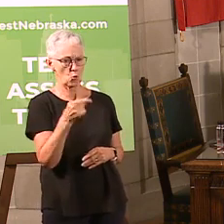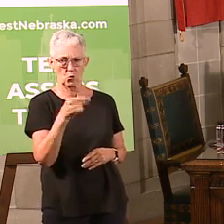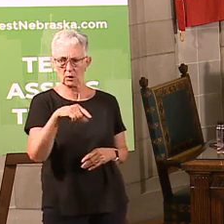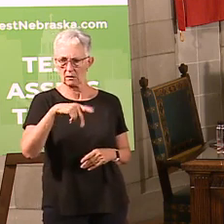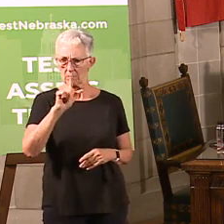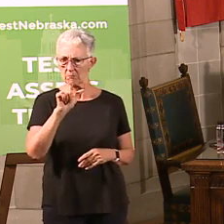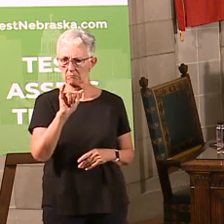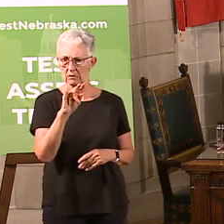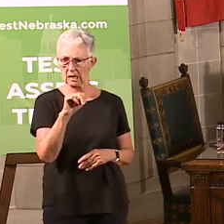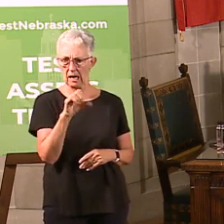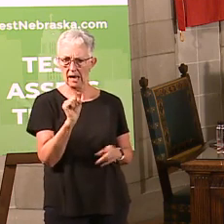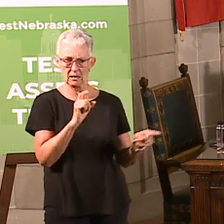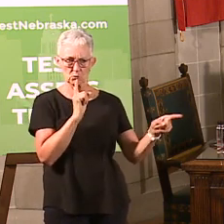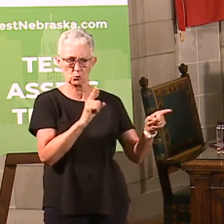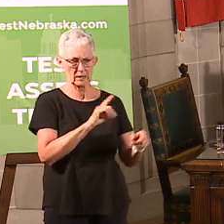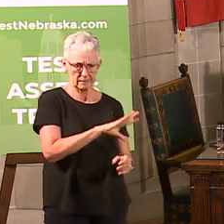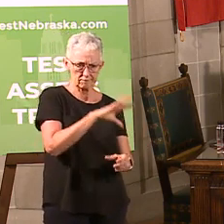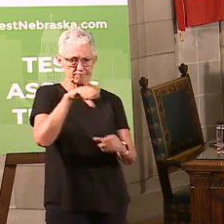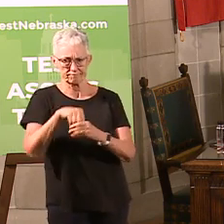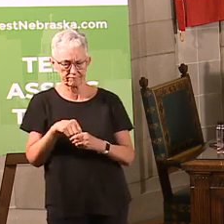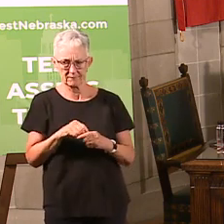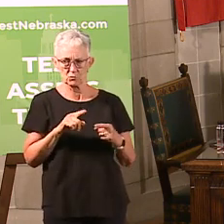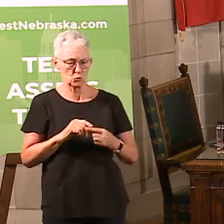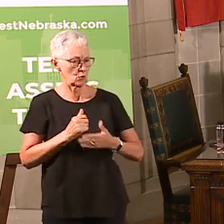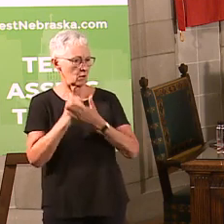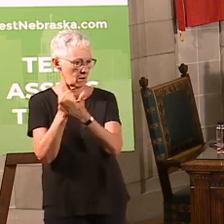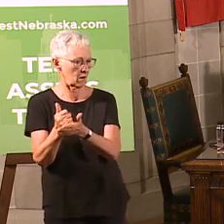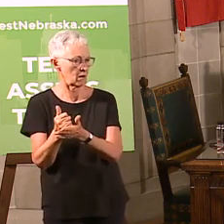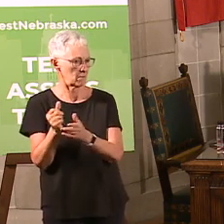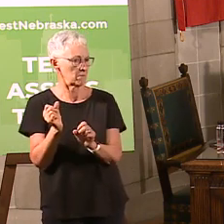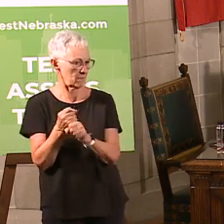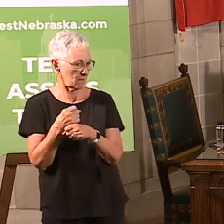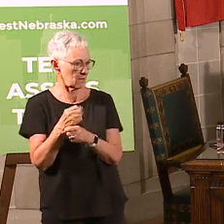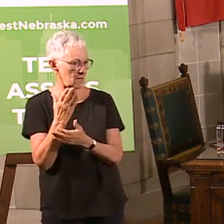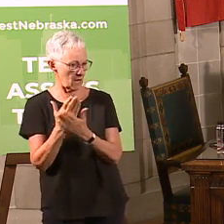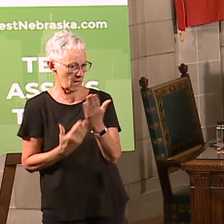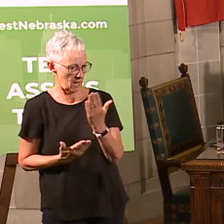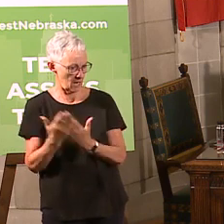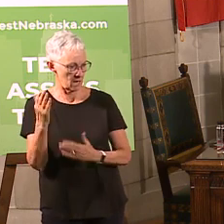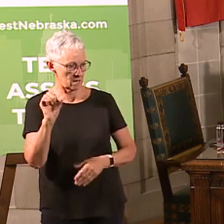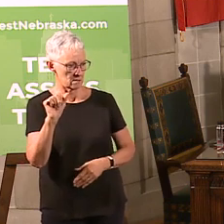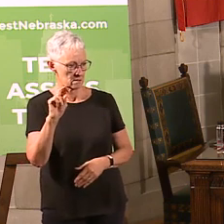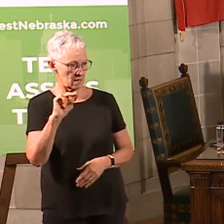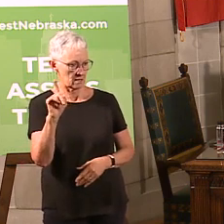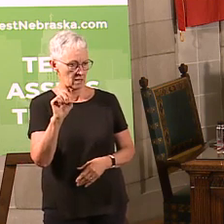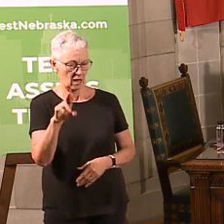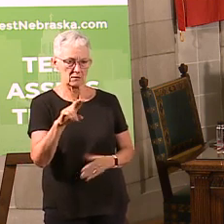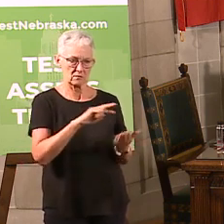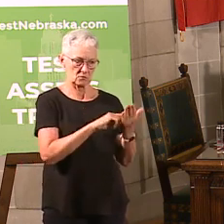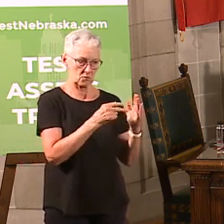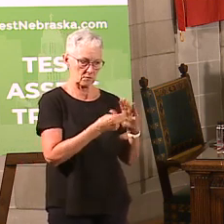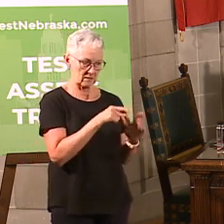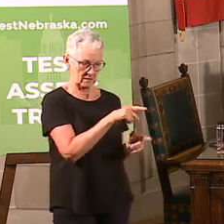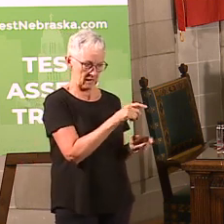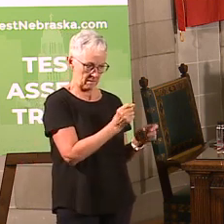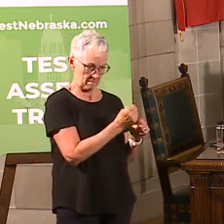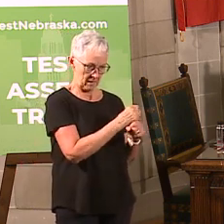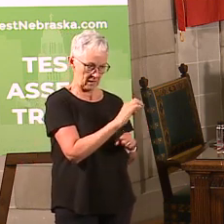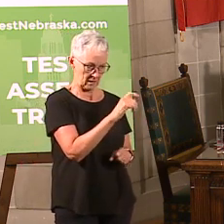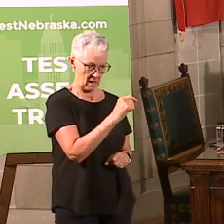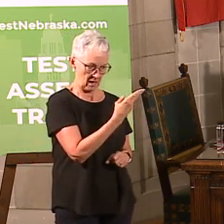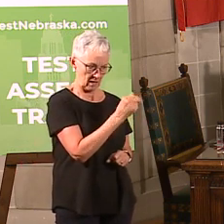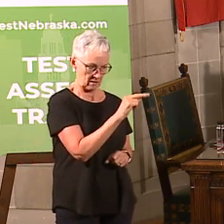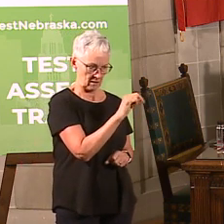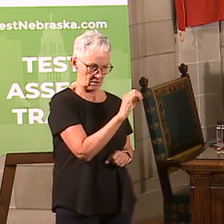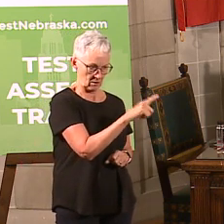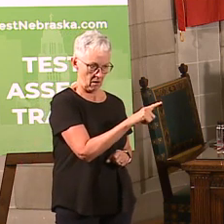in the hand sanitizer. Taking their facilities, which produce ethanol for fuel, and retooling them to be able to provide that alcohol then to be